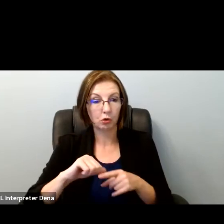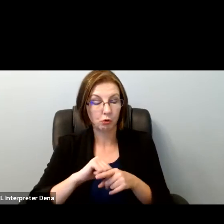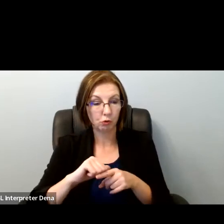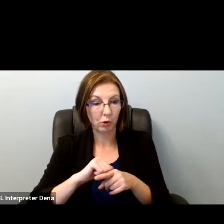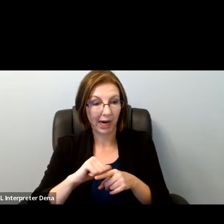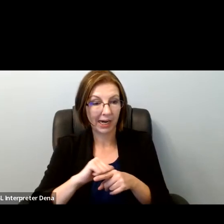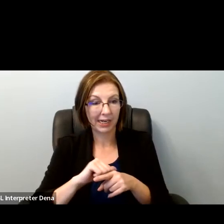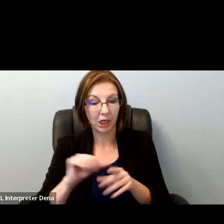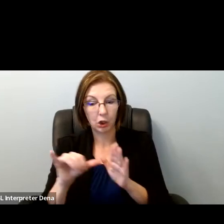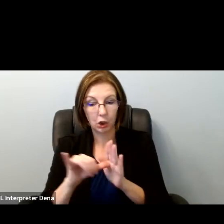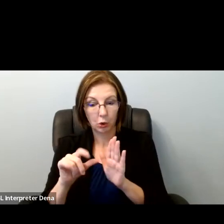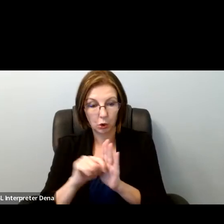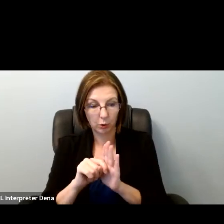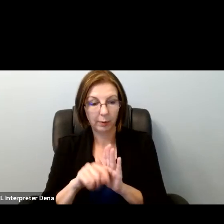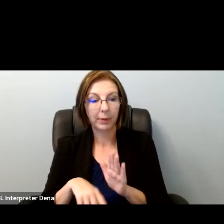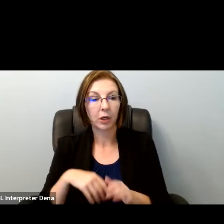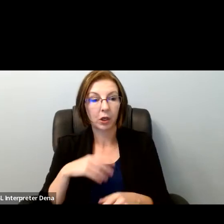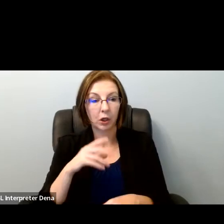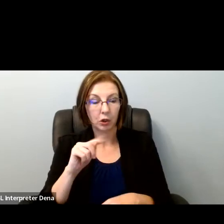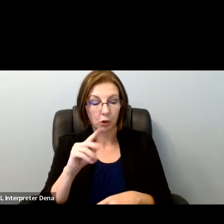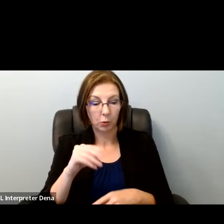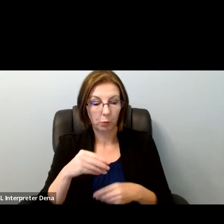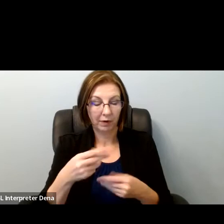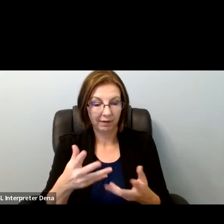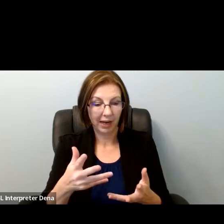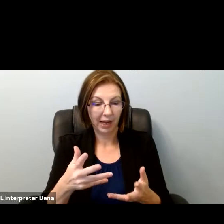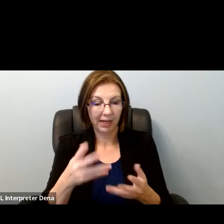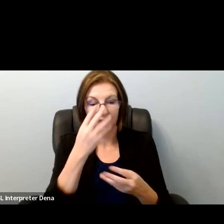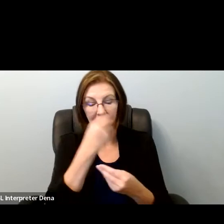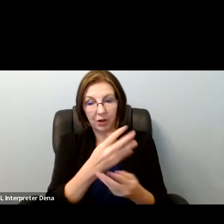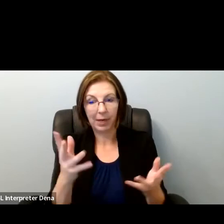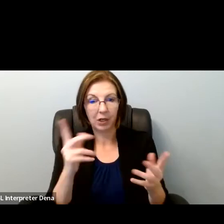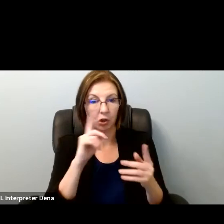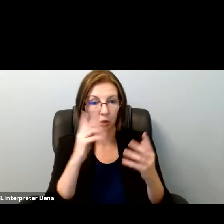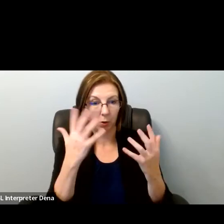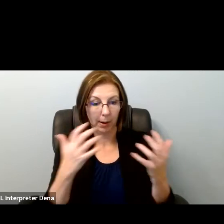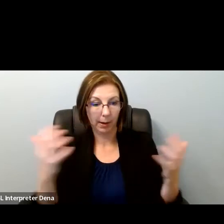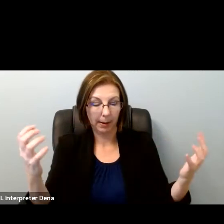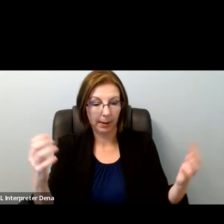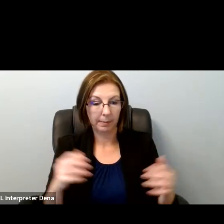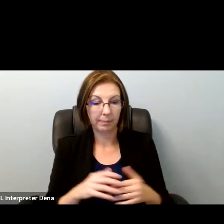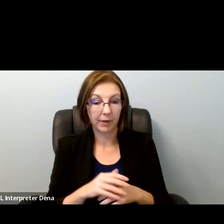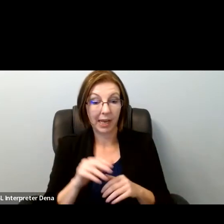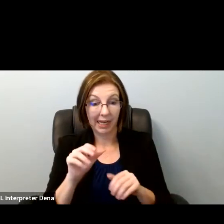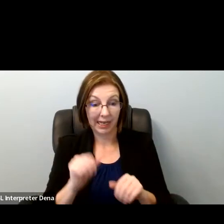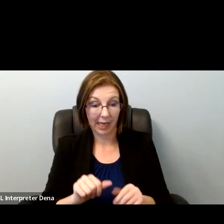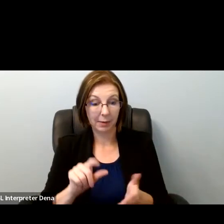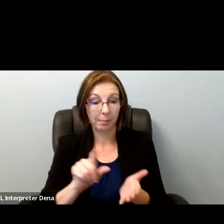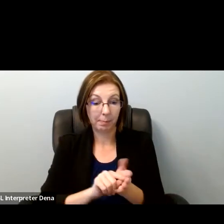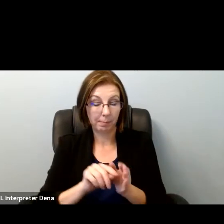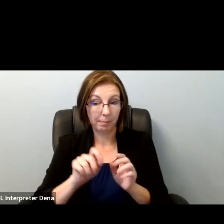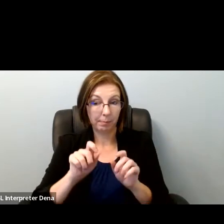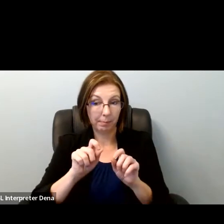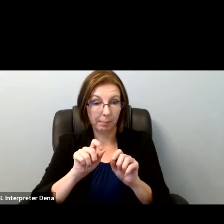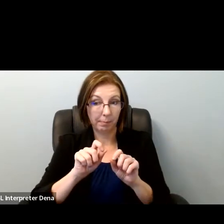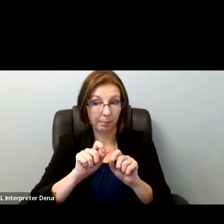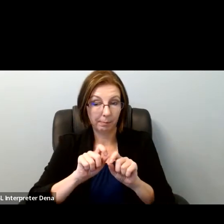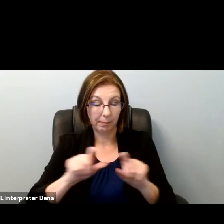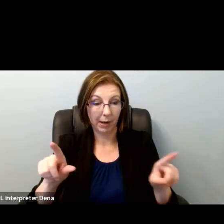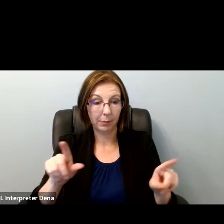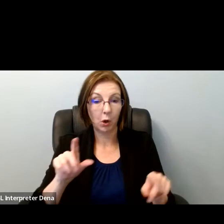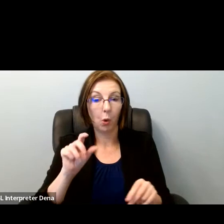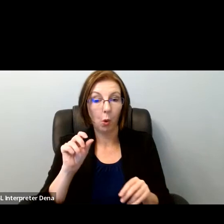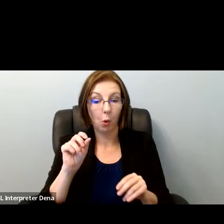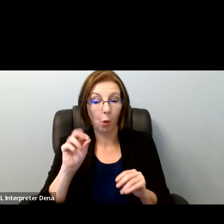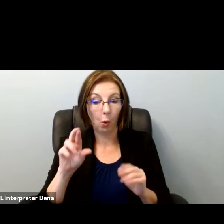and provide information to a wider audience. It could be publicly available and or unlisted